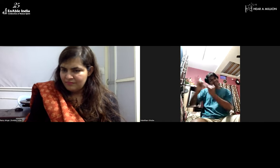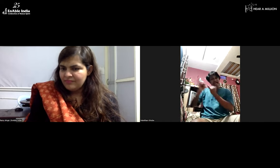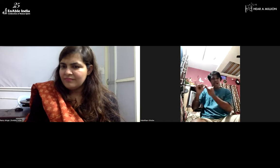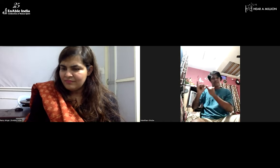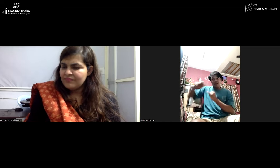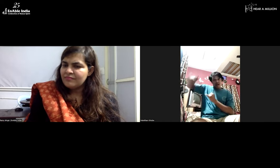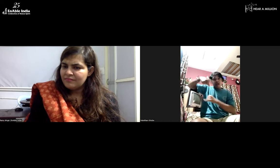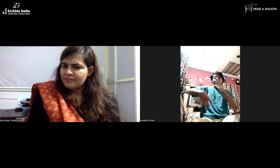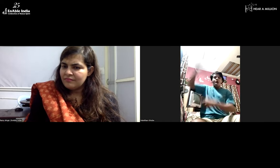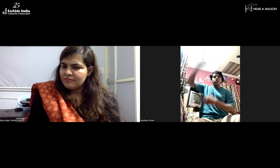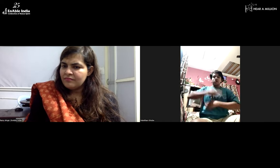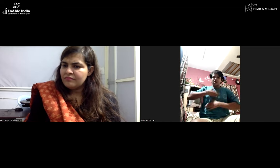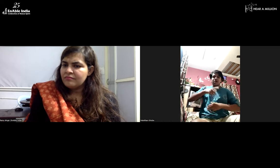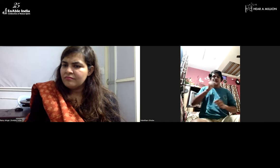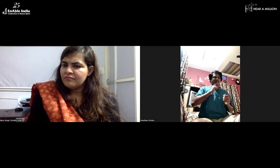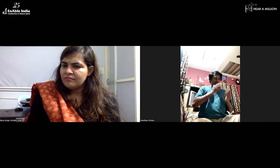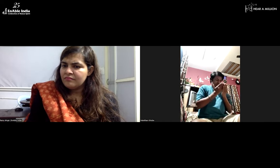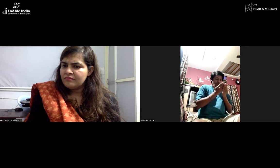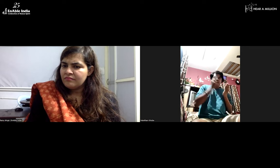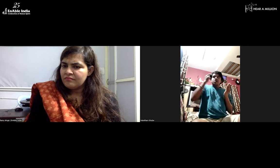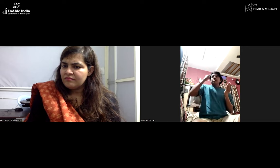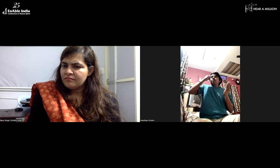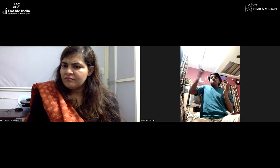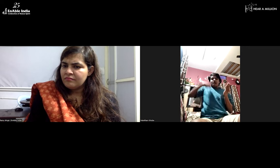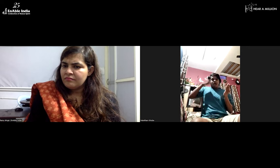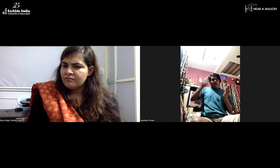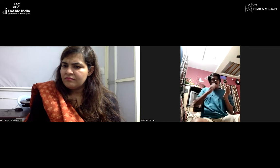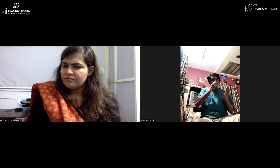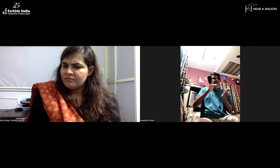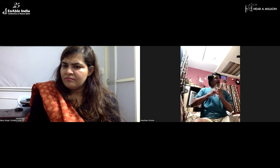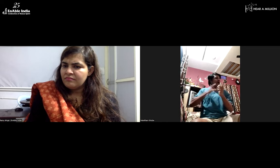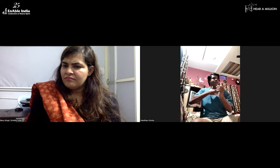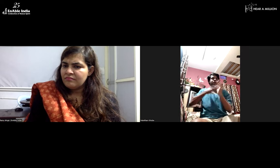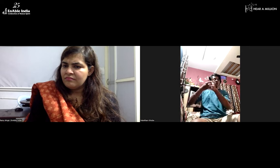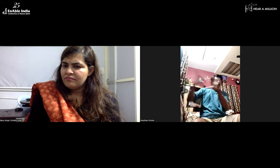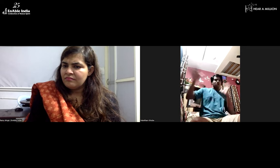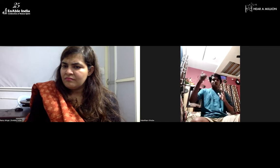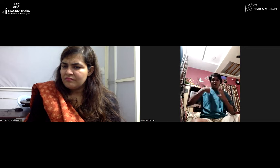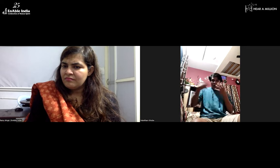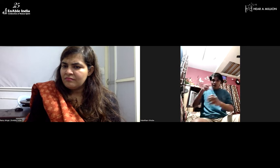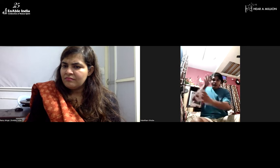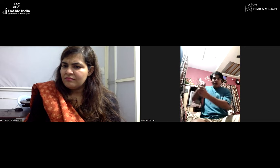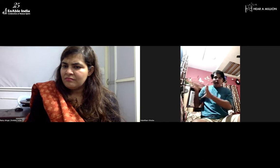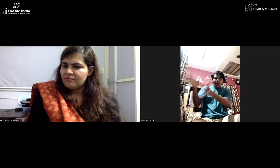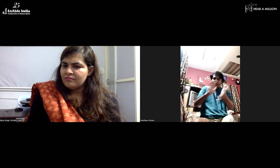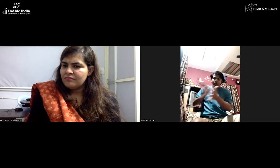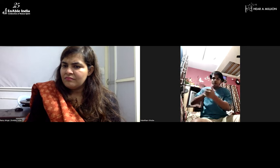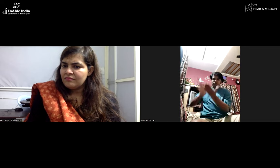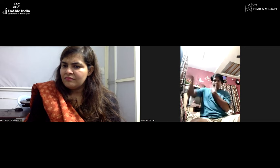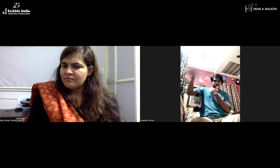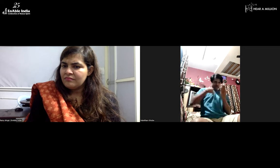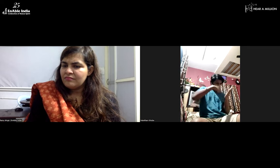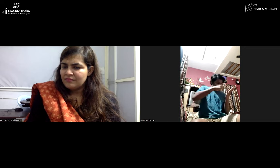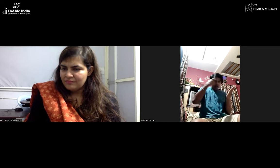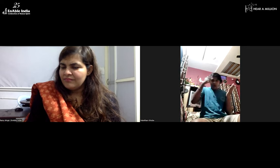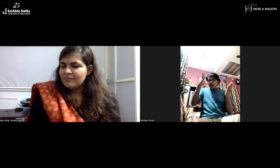down, what's comfortable to you, and you need to understand what's your skill and talent. If a person is really good at